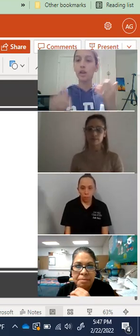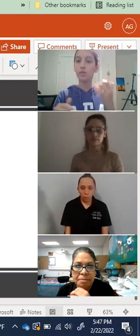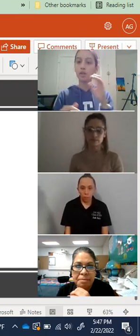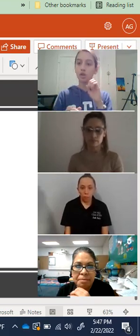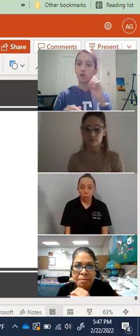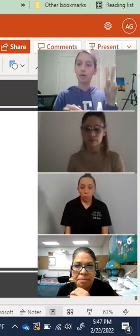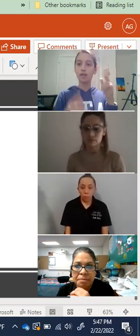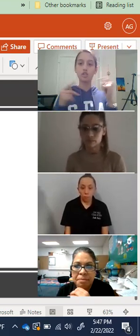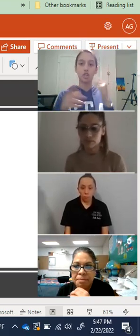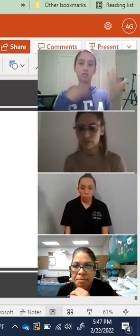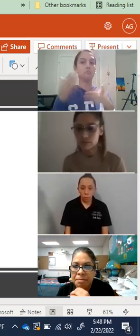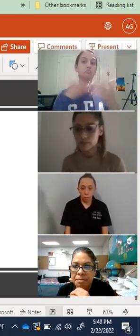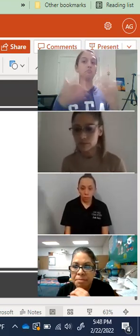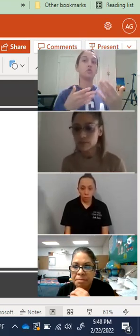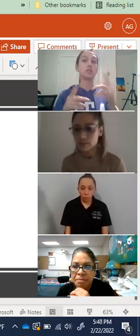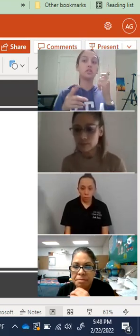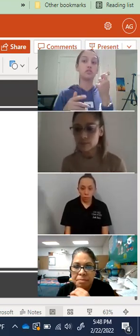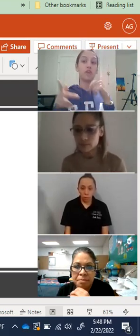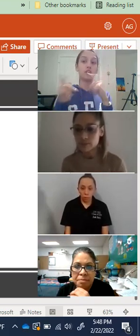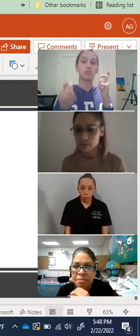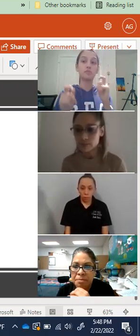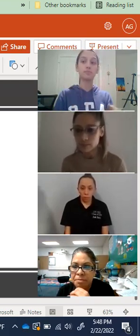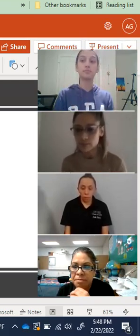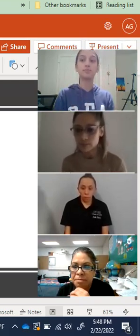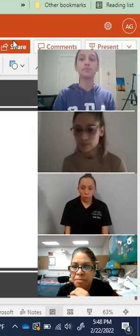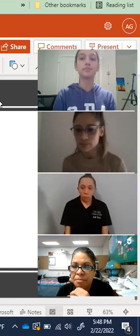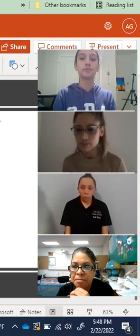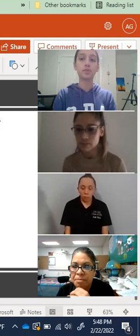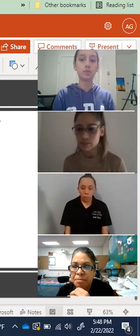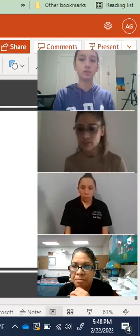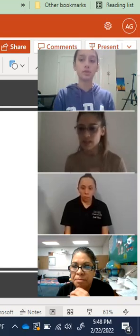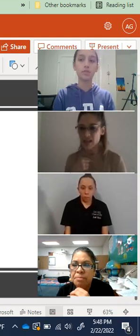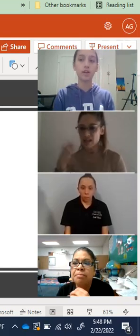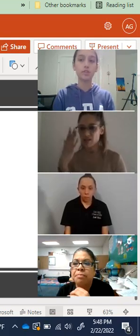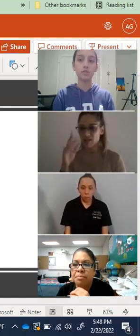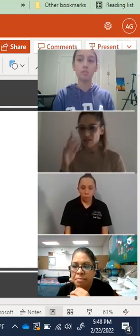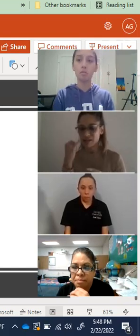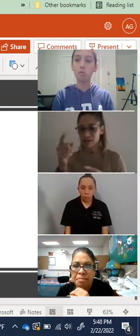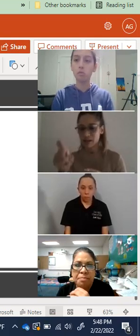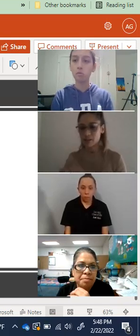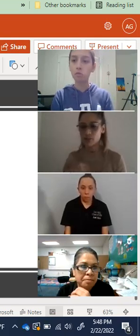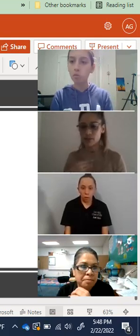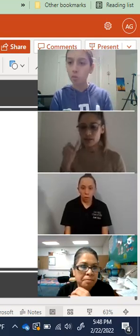So now we can go back and try to do it a little faster. Do those a little faster.